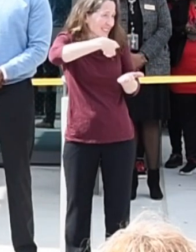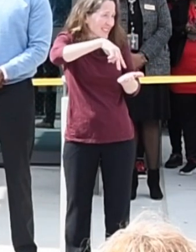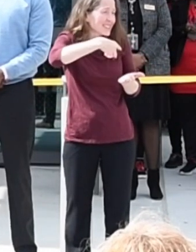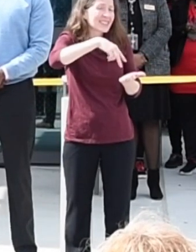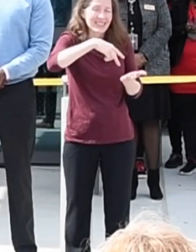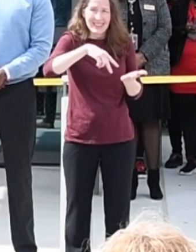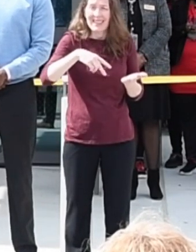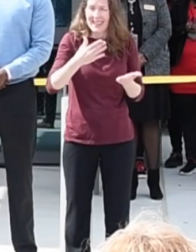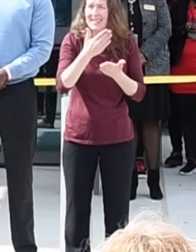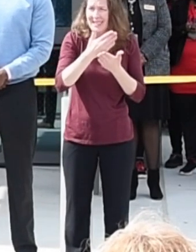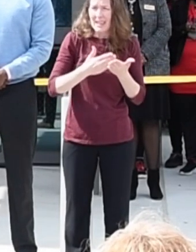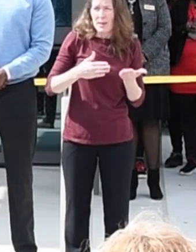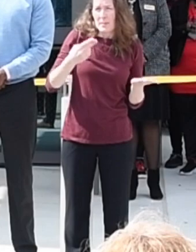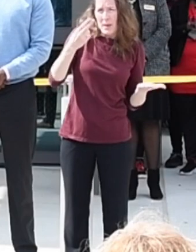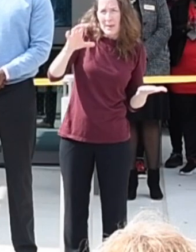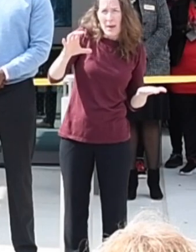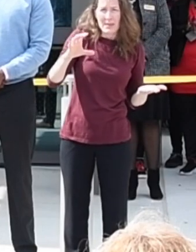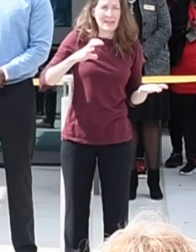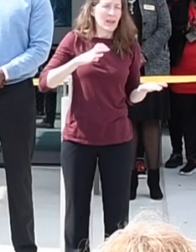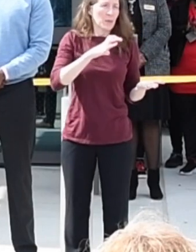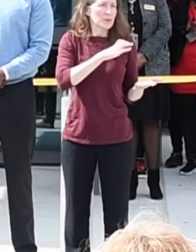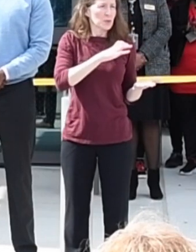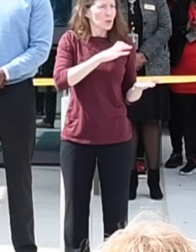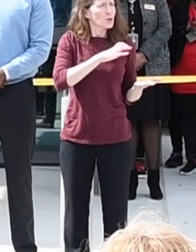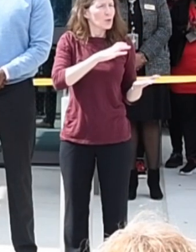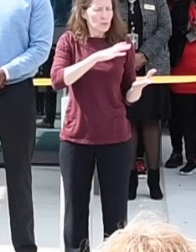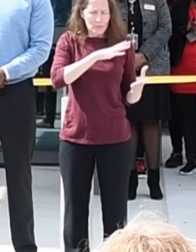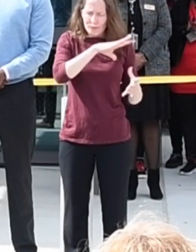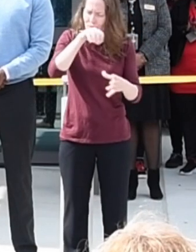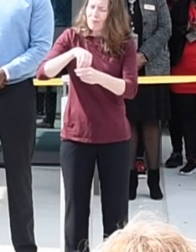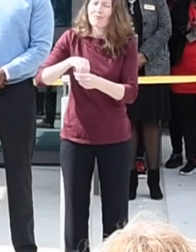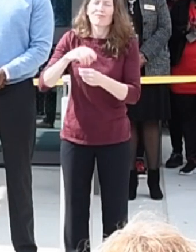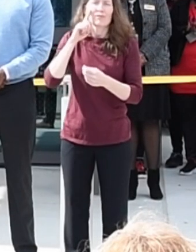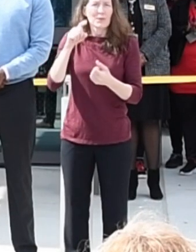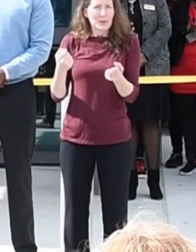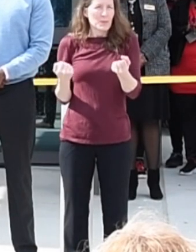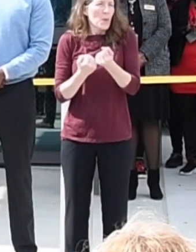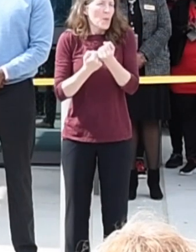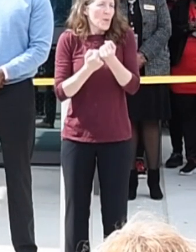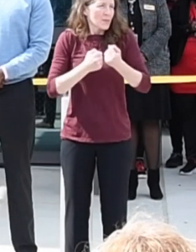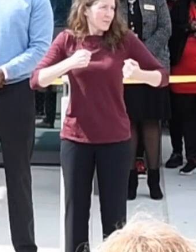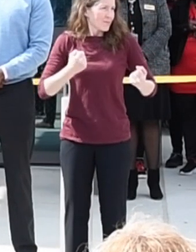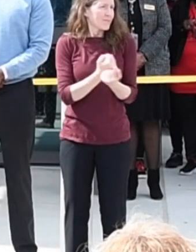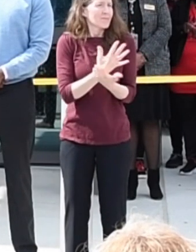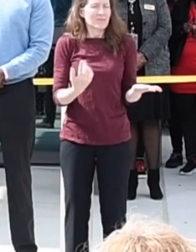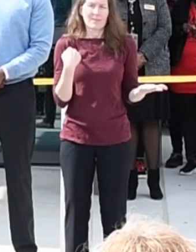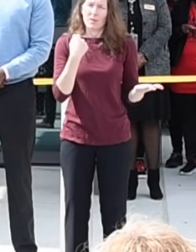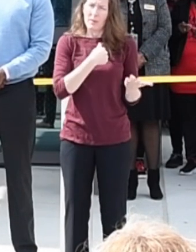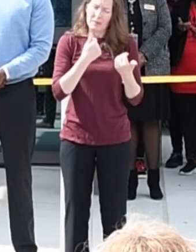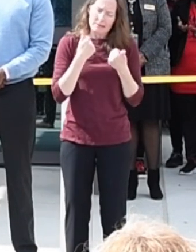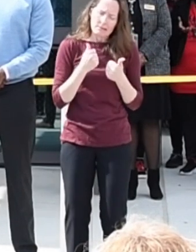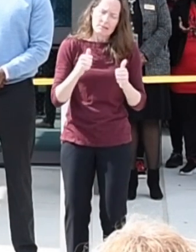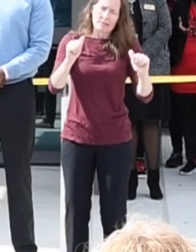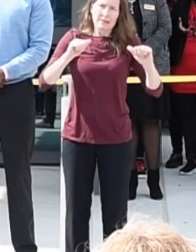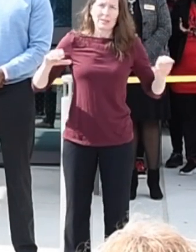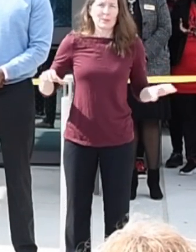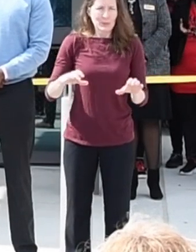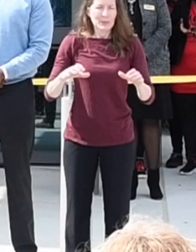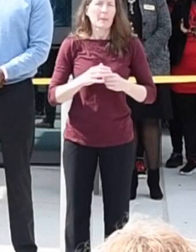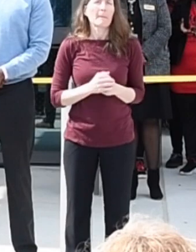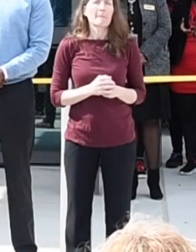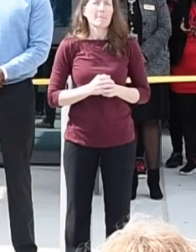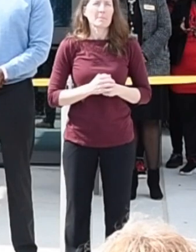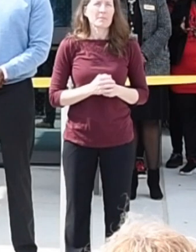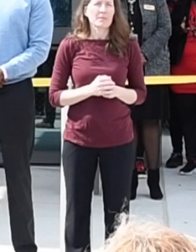county council members stood with us in support of all that we were striving to do. We're glad to see